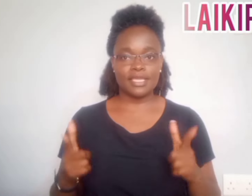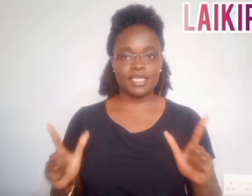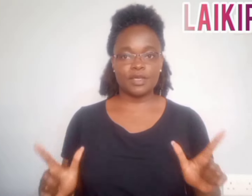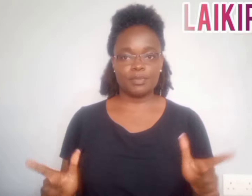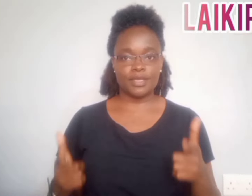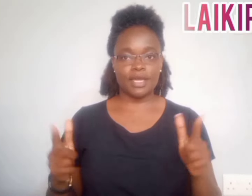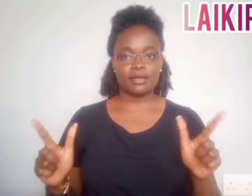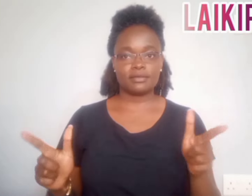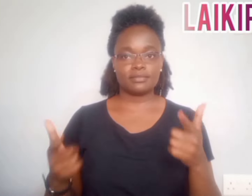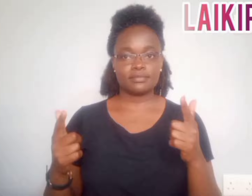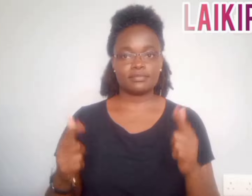Laikipia.